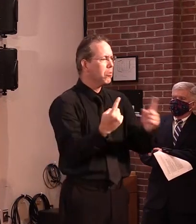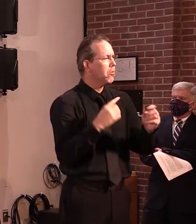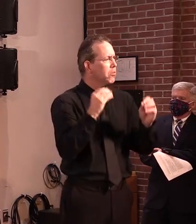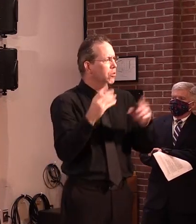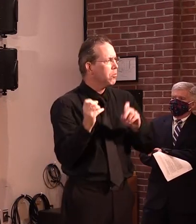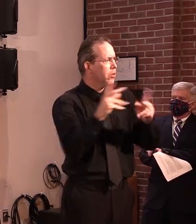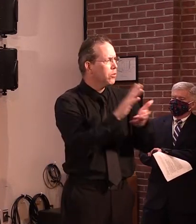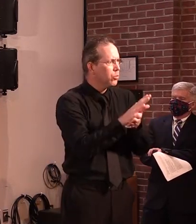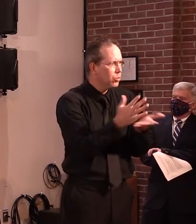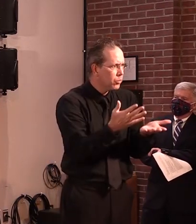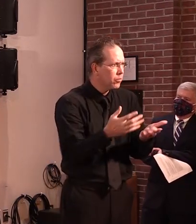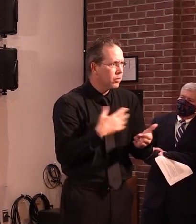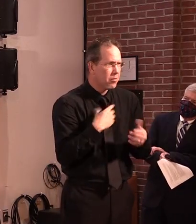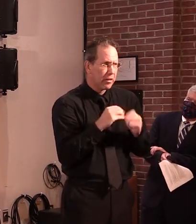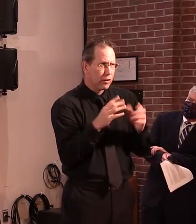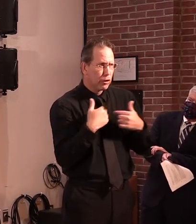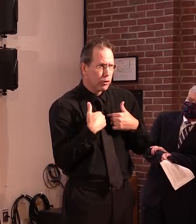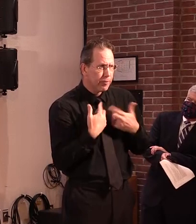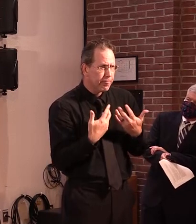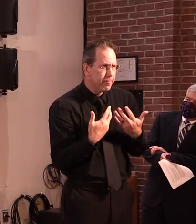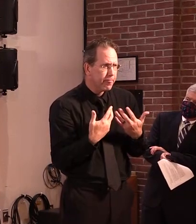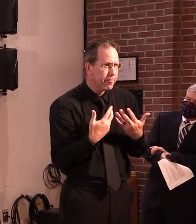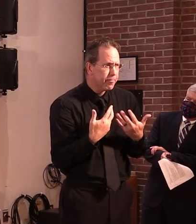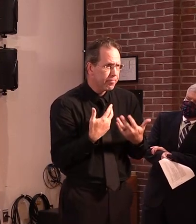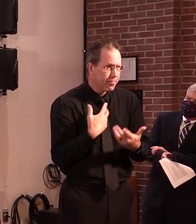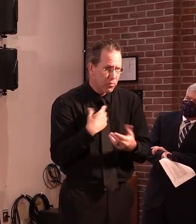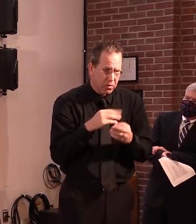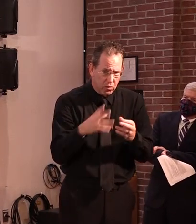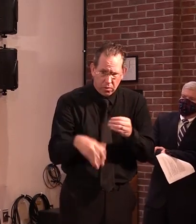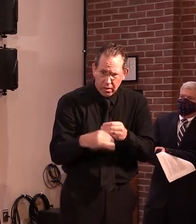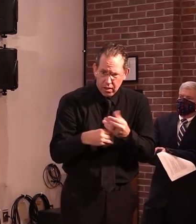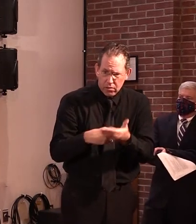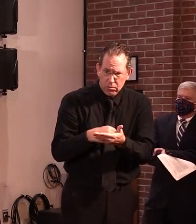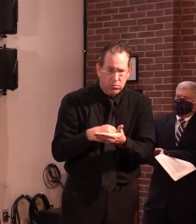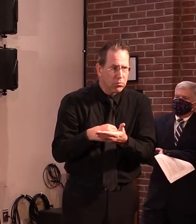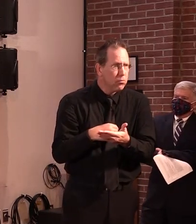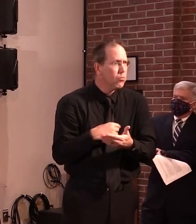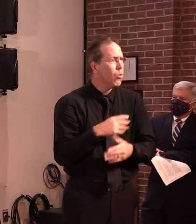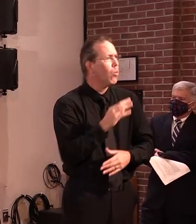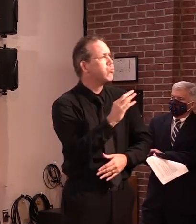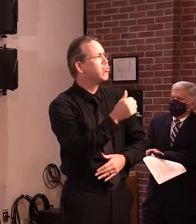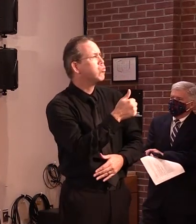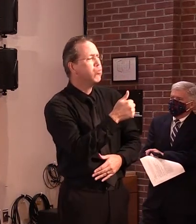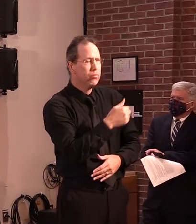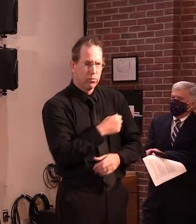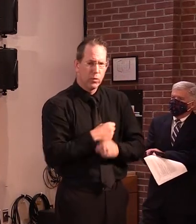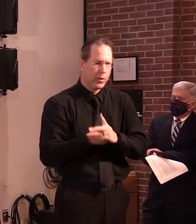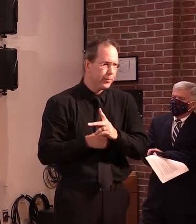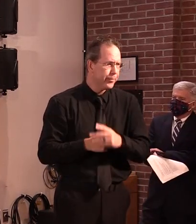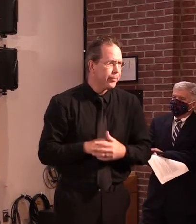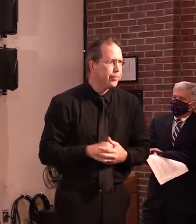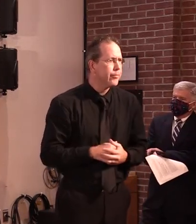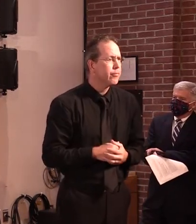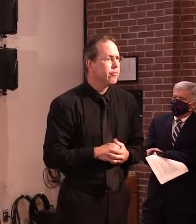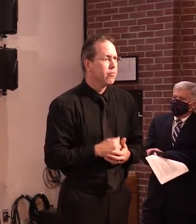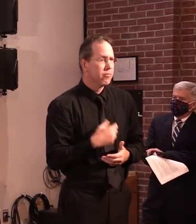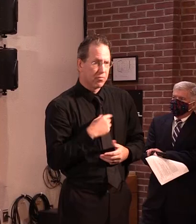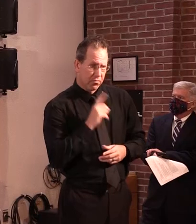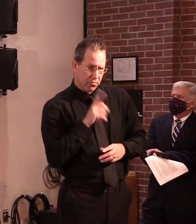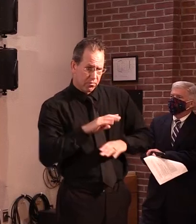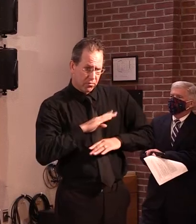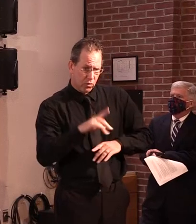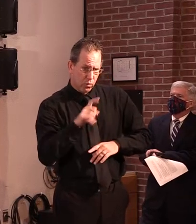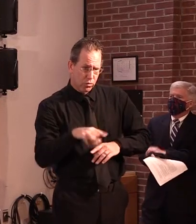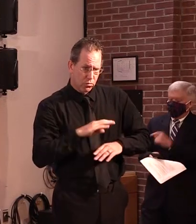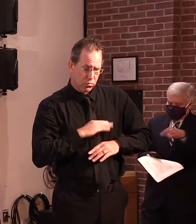French has any other comments to make. But... No, I think you covered it. Okay. Does that answer your question well